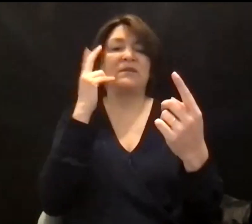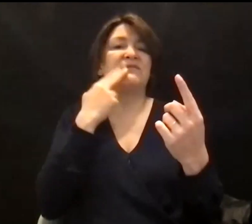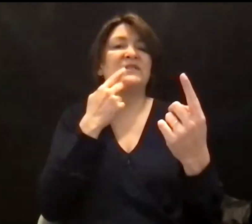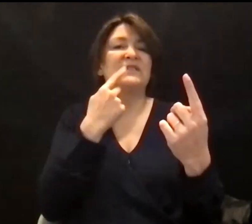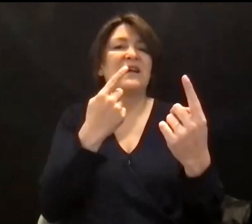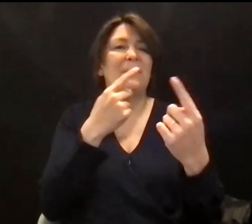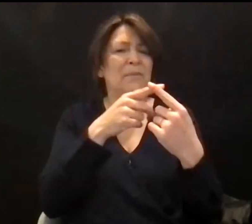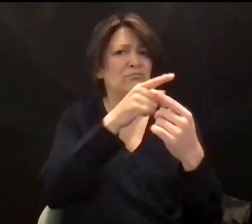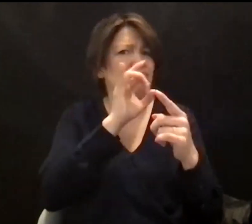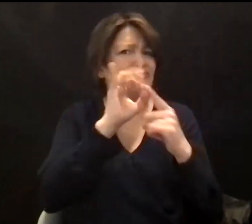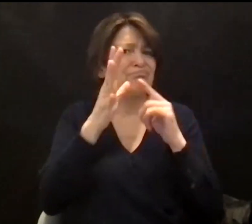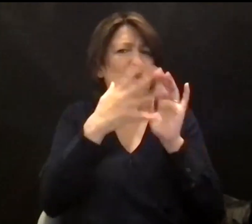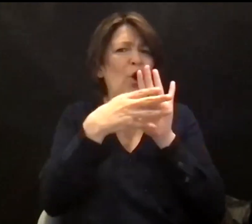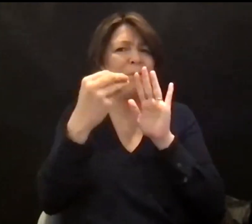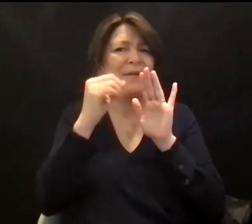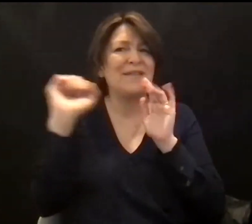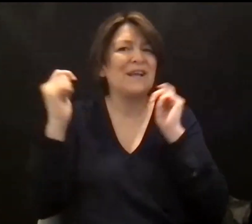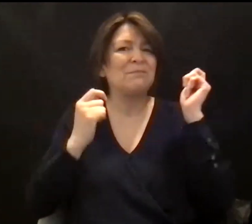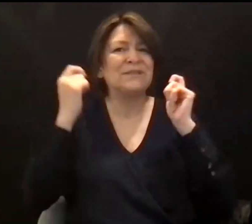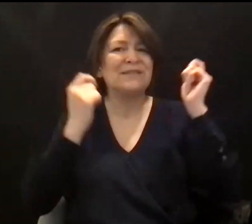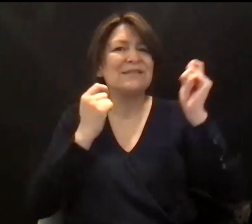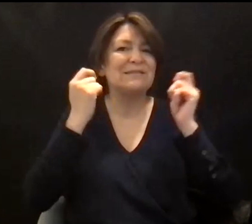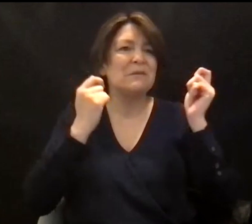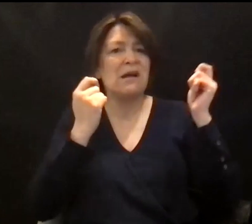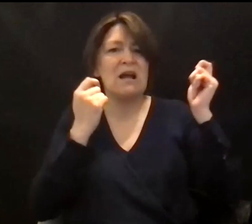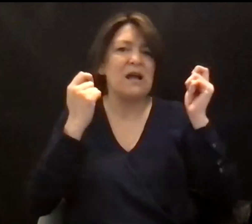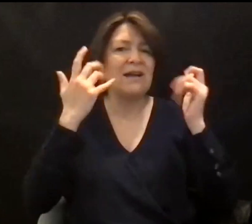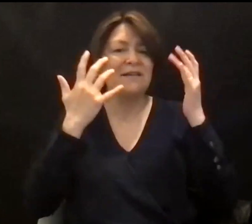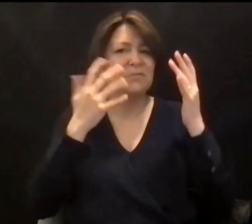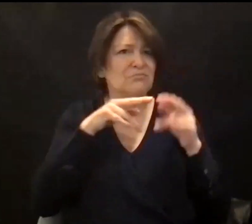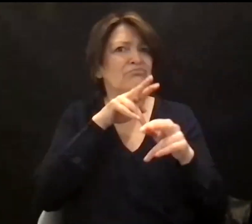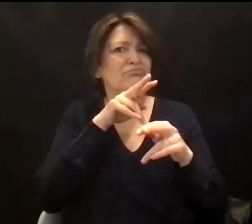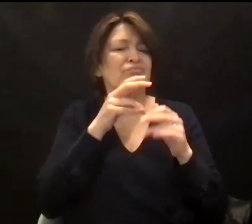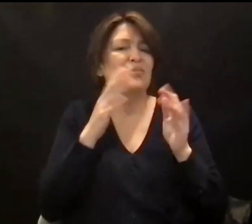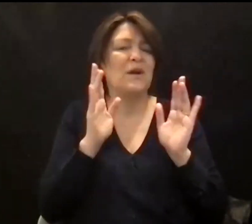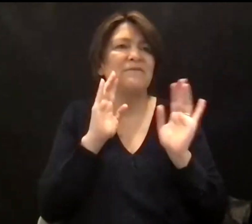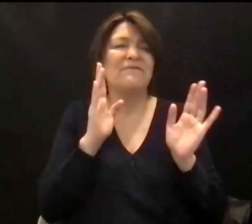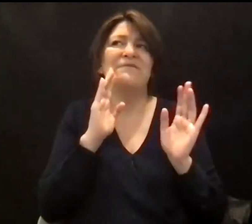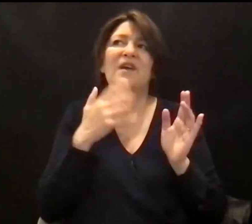sort of situation, simply because they have that extra skill at mirroring other signing that's going on.